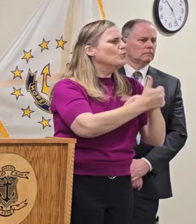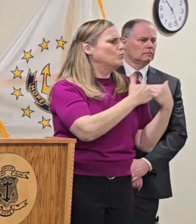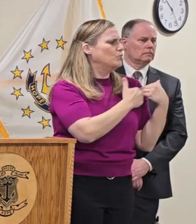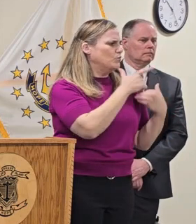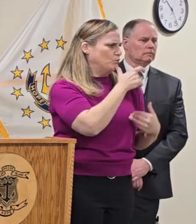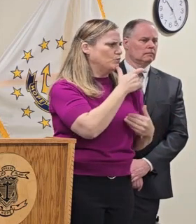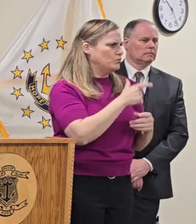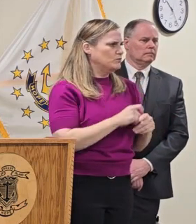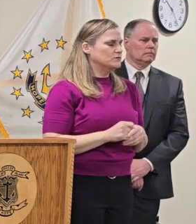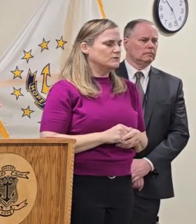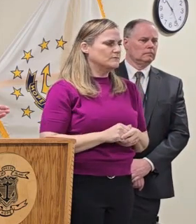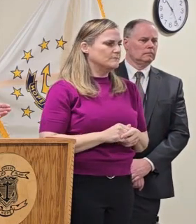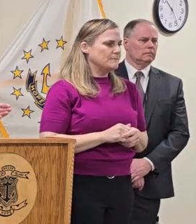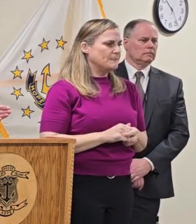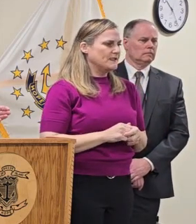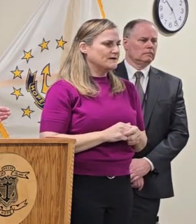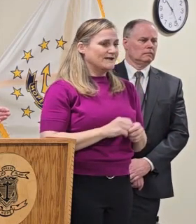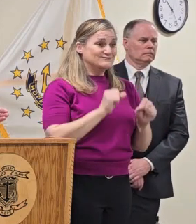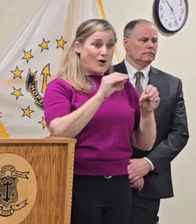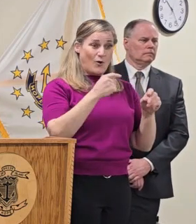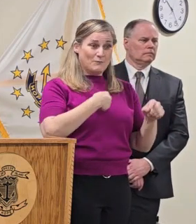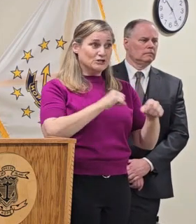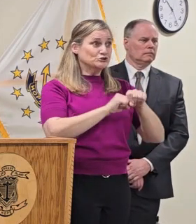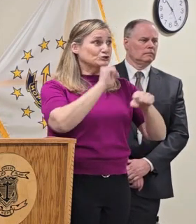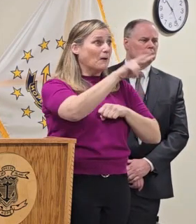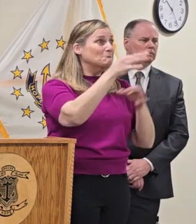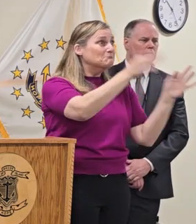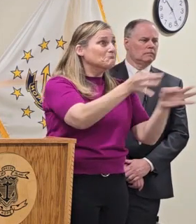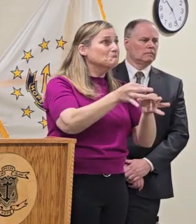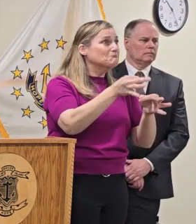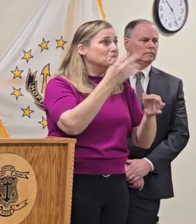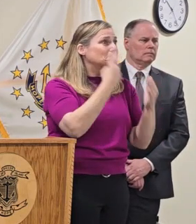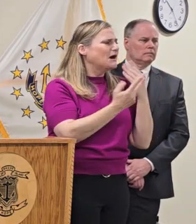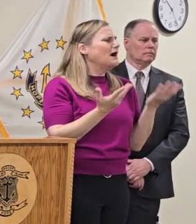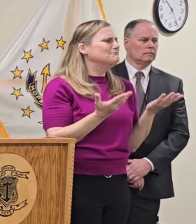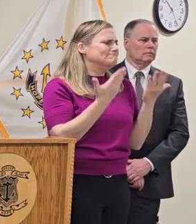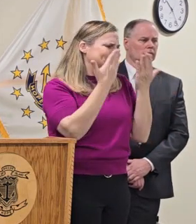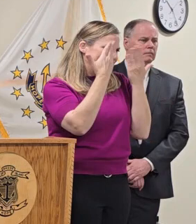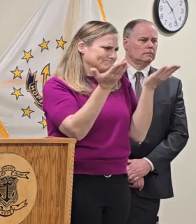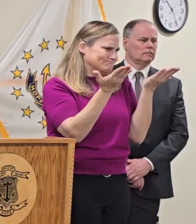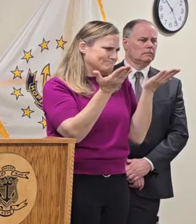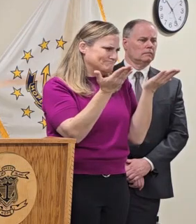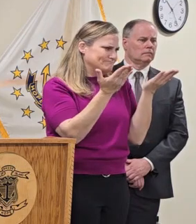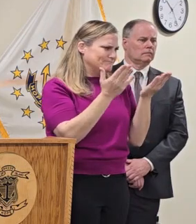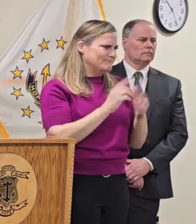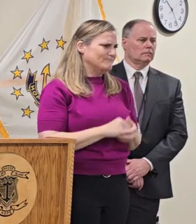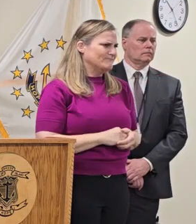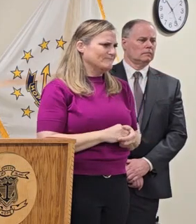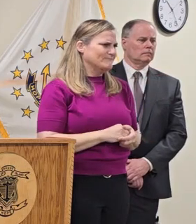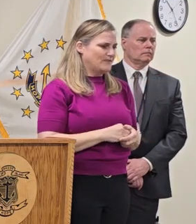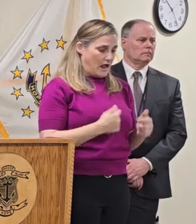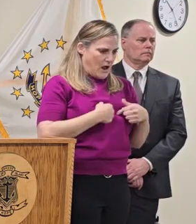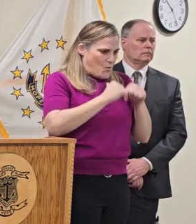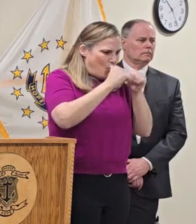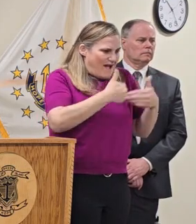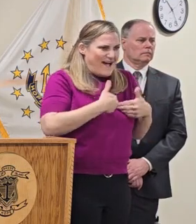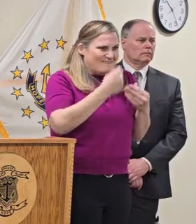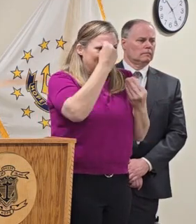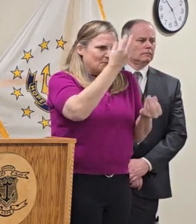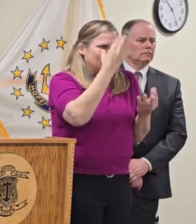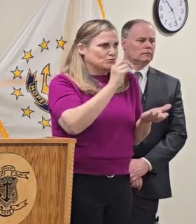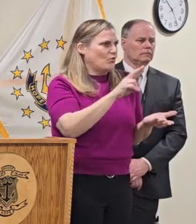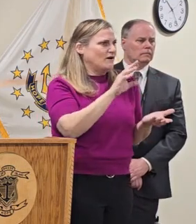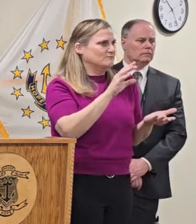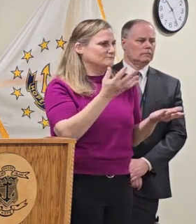totally speculatively, and I know you want answers. I wish I could give you the answers. We just don't have the data. Okay, Governor, how long